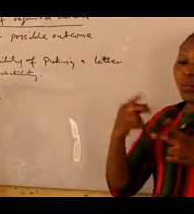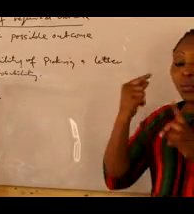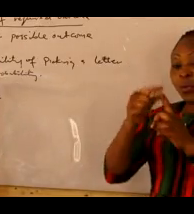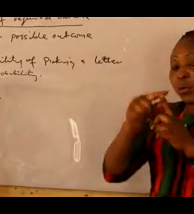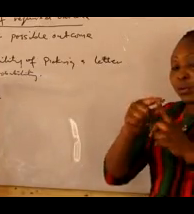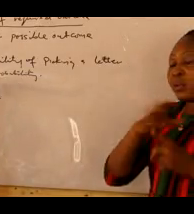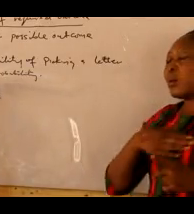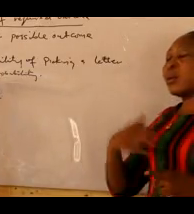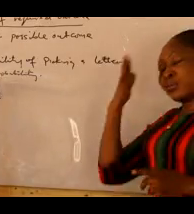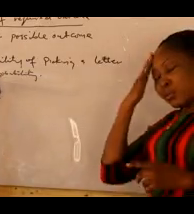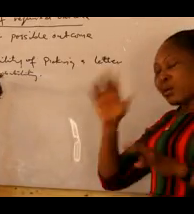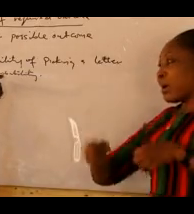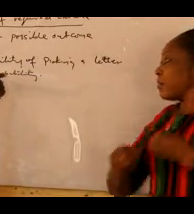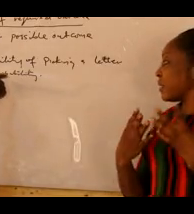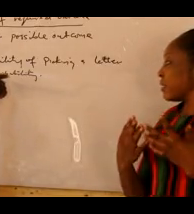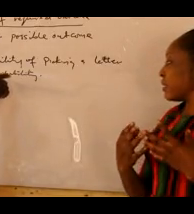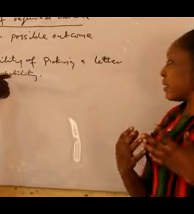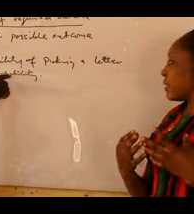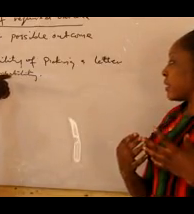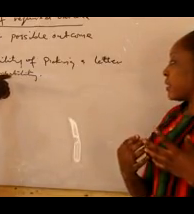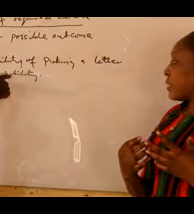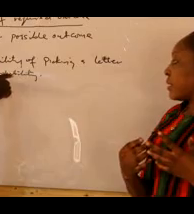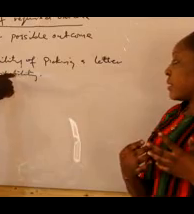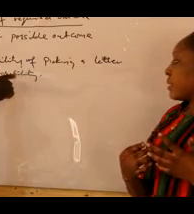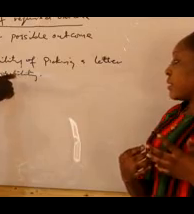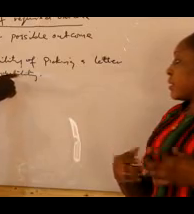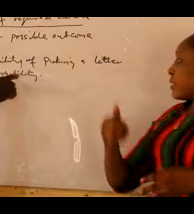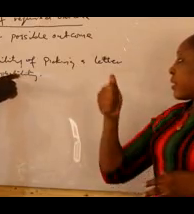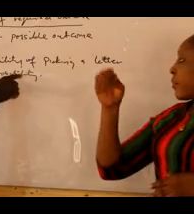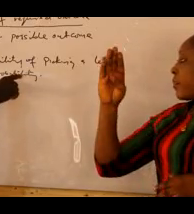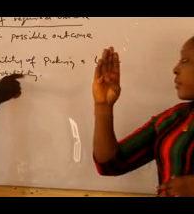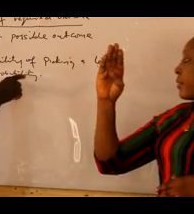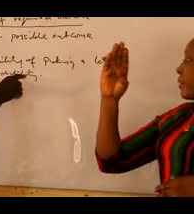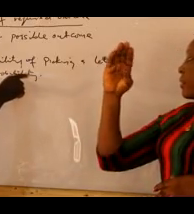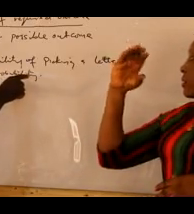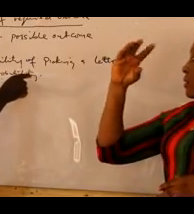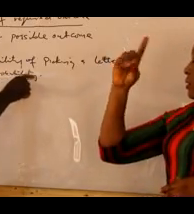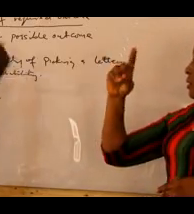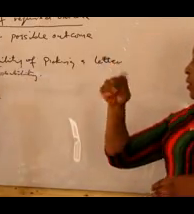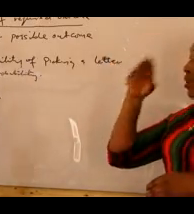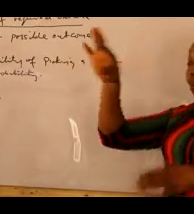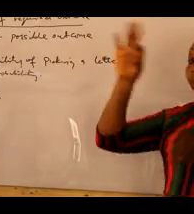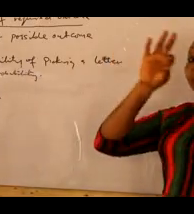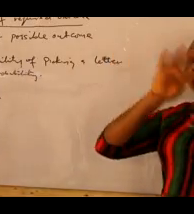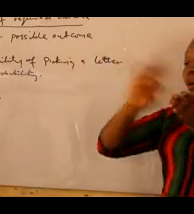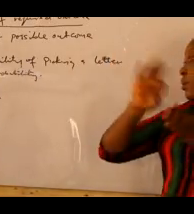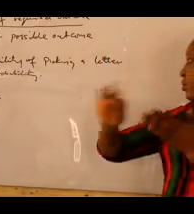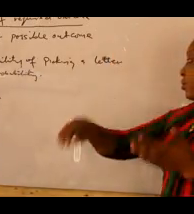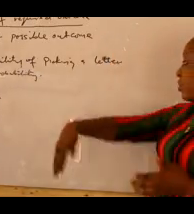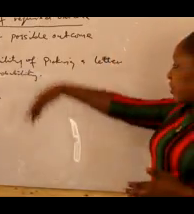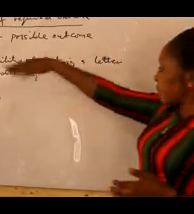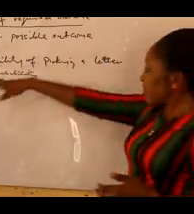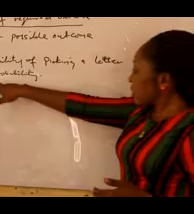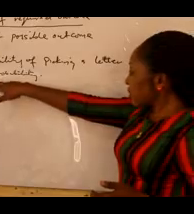have 1, 2, 3, 4, 5, 6, 7, 8, 9, 10, 11.